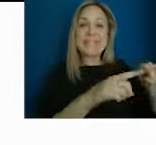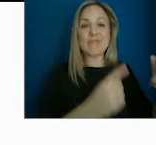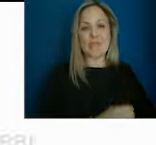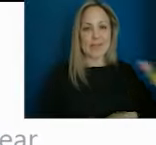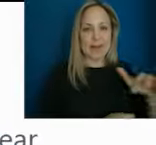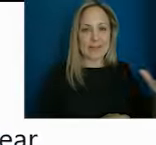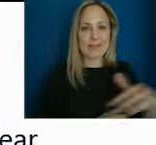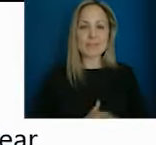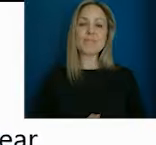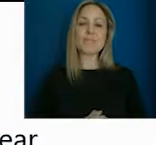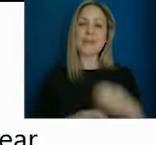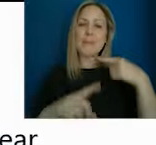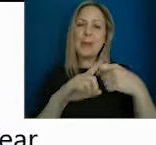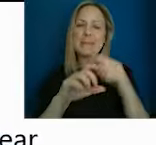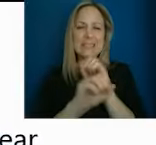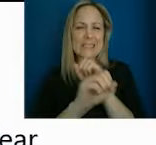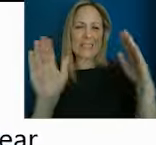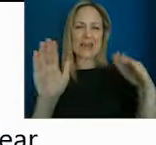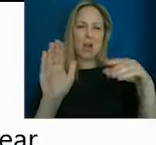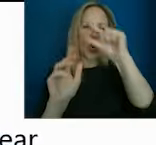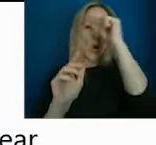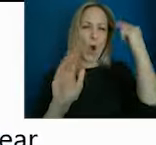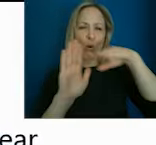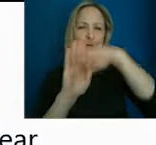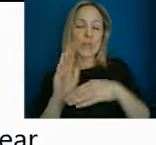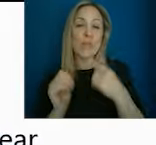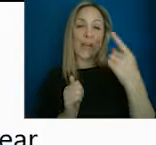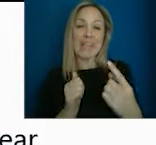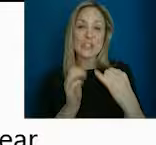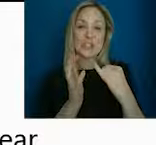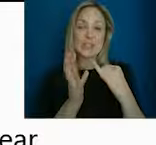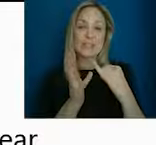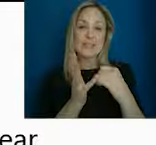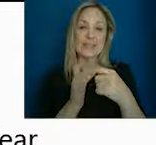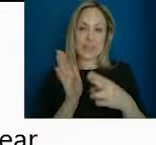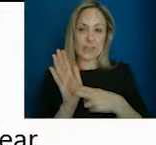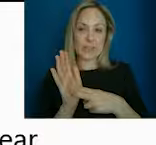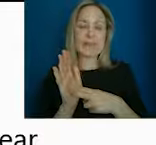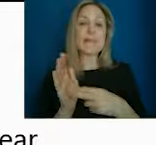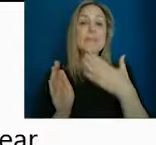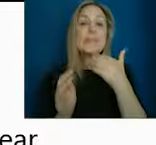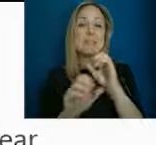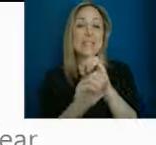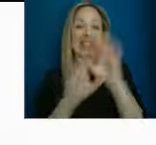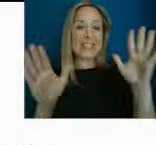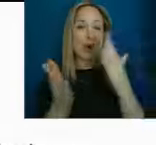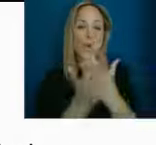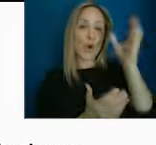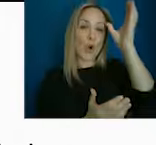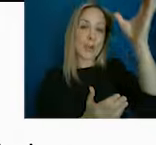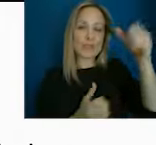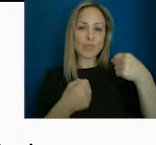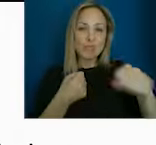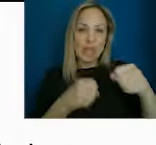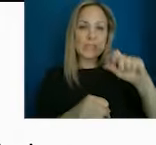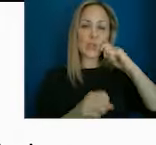lesson. At the start of the lesson, be clear on the concepts and strategies which will be taught and practiced. A lesson